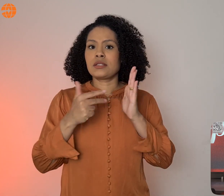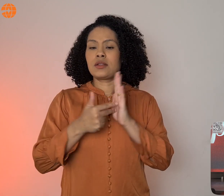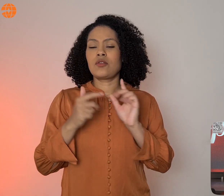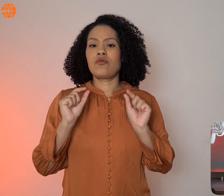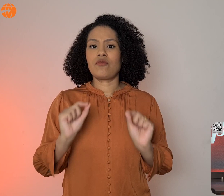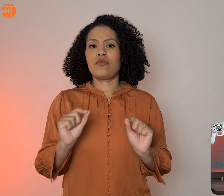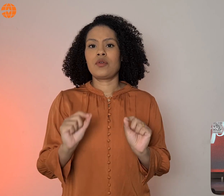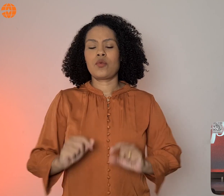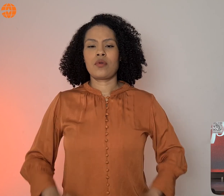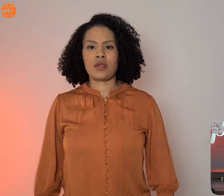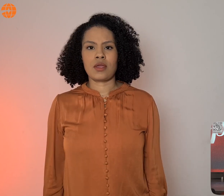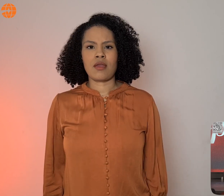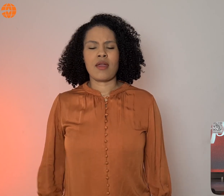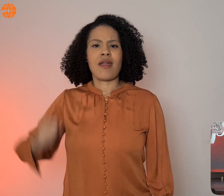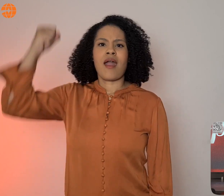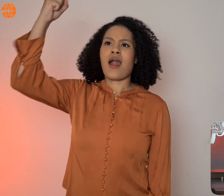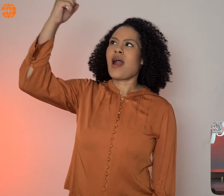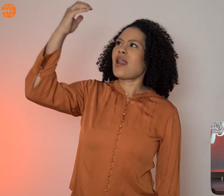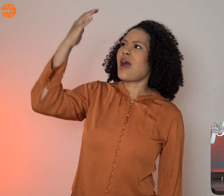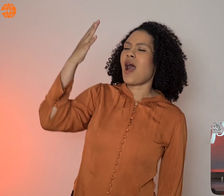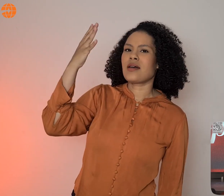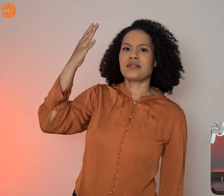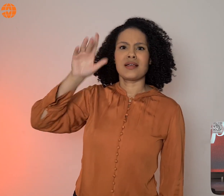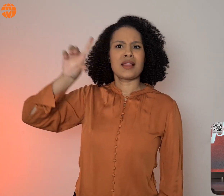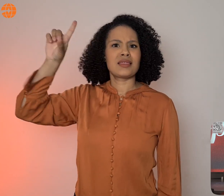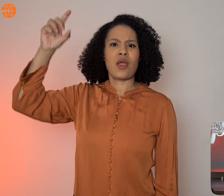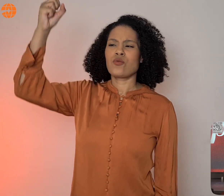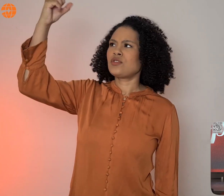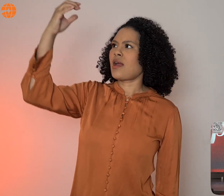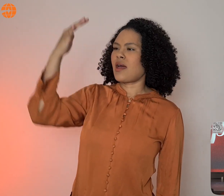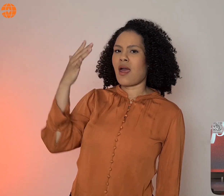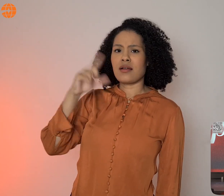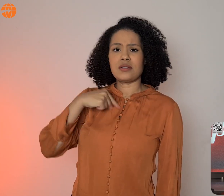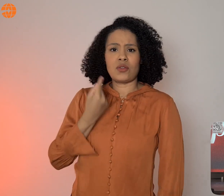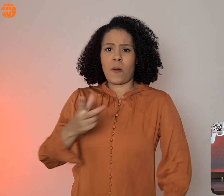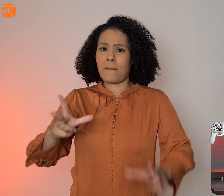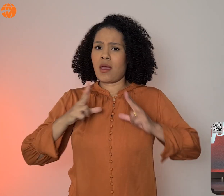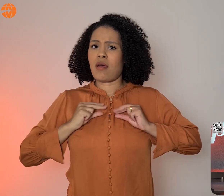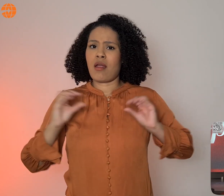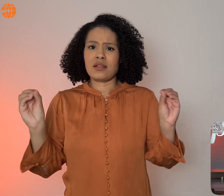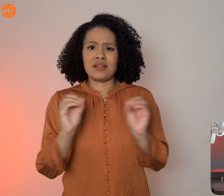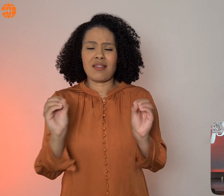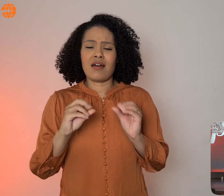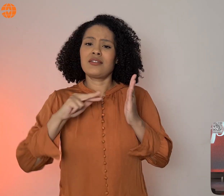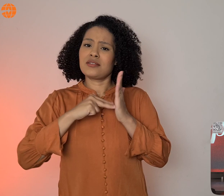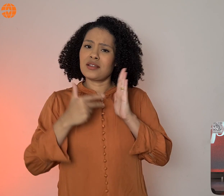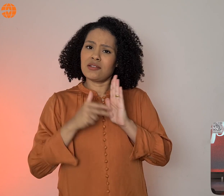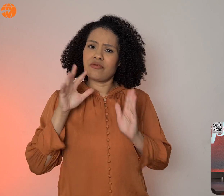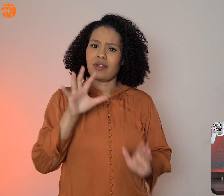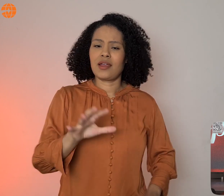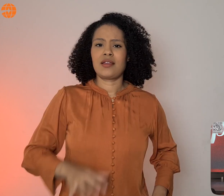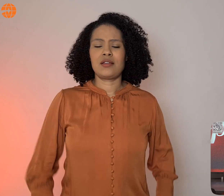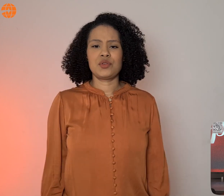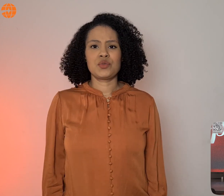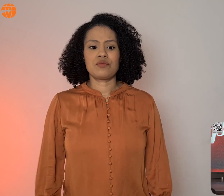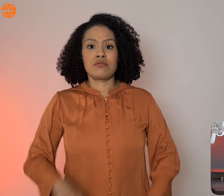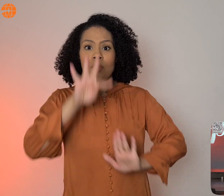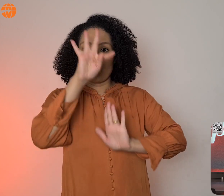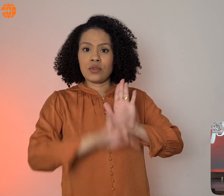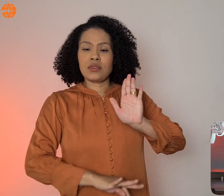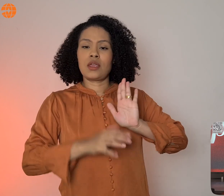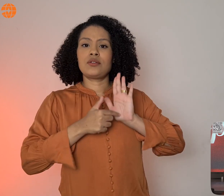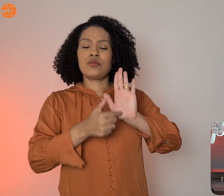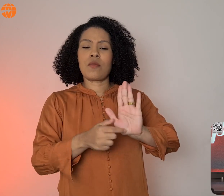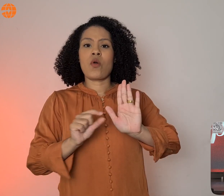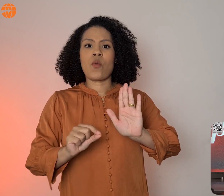not deserve. Representa essa graça maravilhosa de Deus que nós não merecemos. And it says this is His crown for us. E